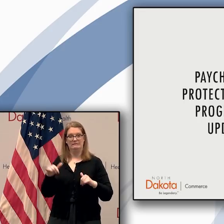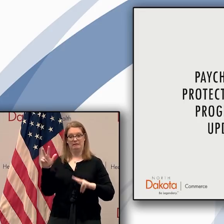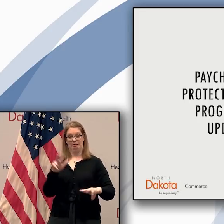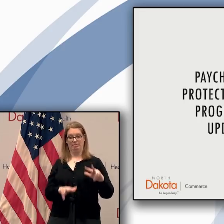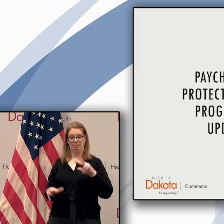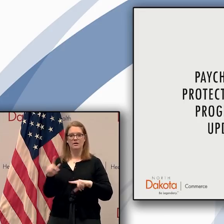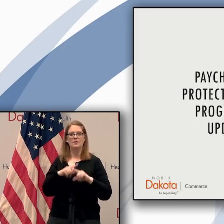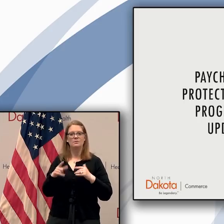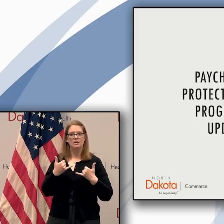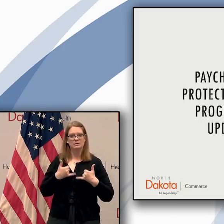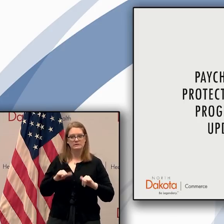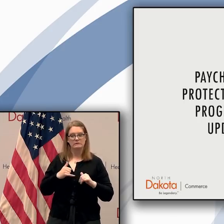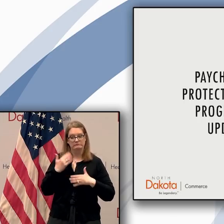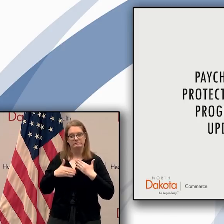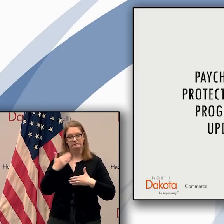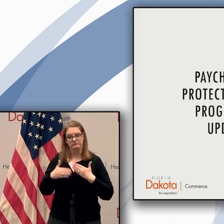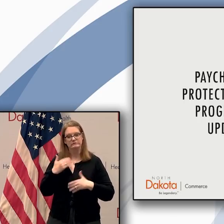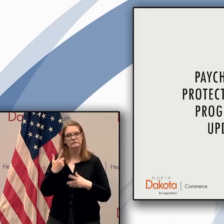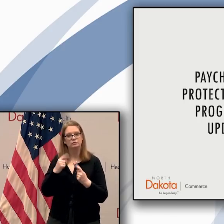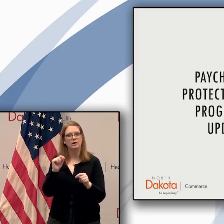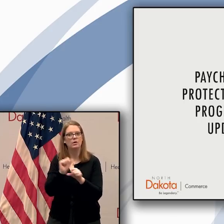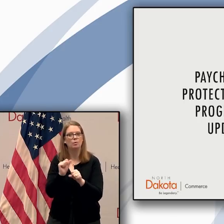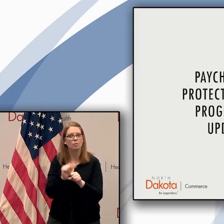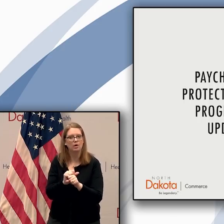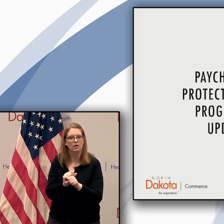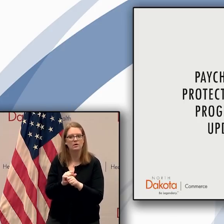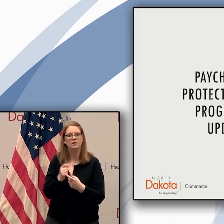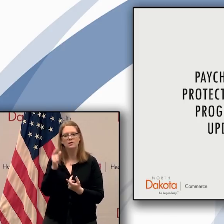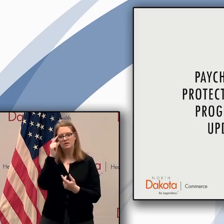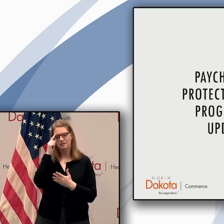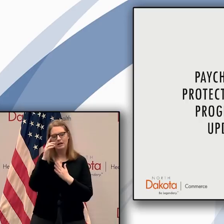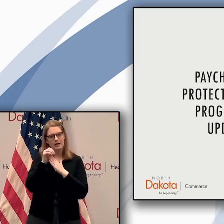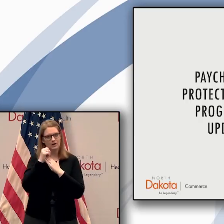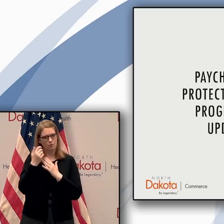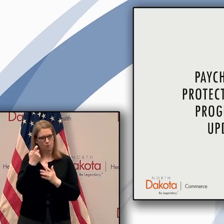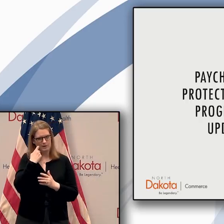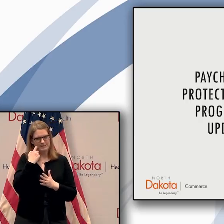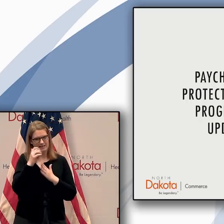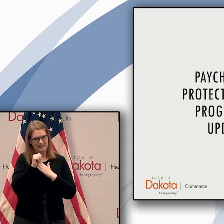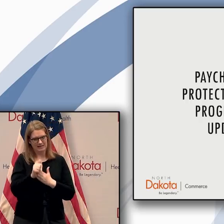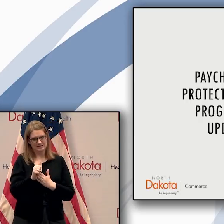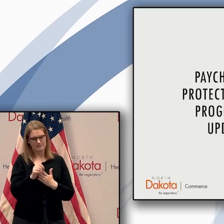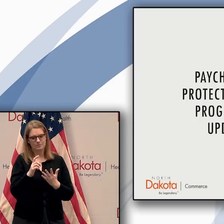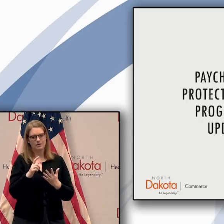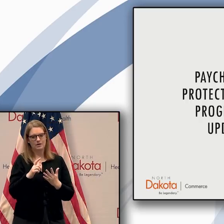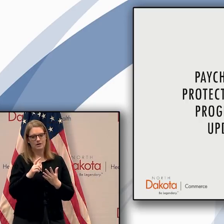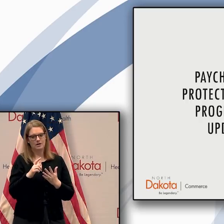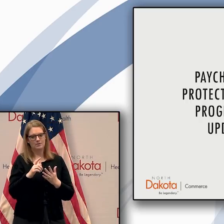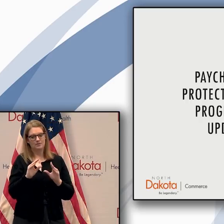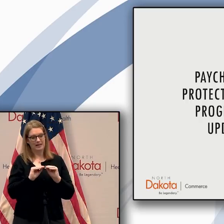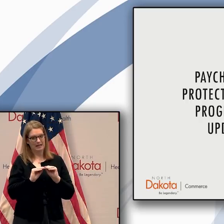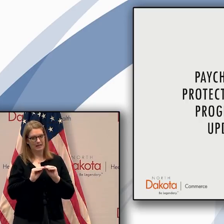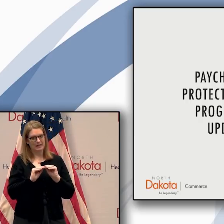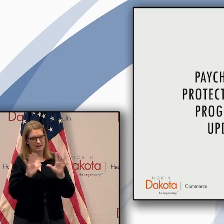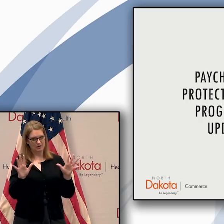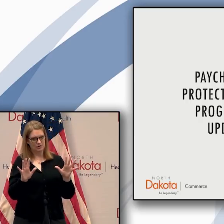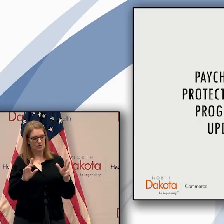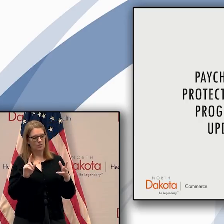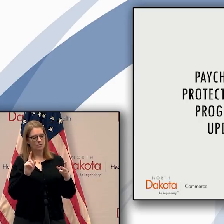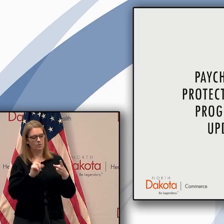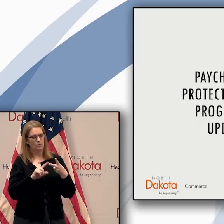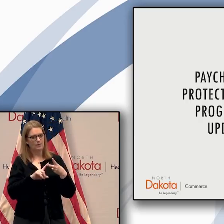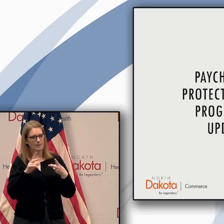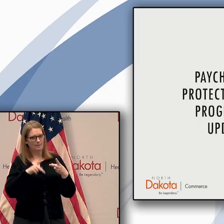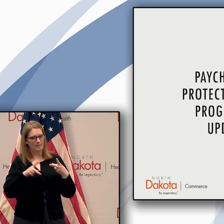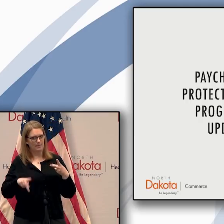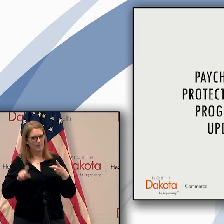but there is still more work to do. Recent guidance provided by the SBA has provided clarity on when PPP loans